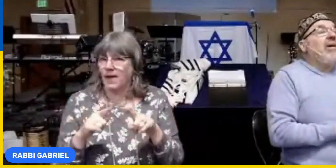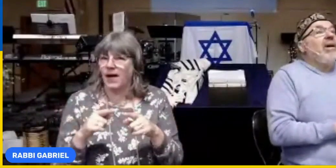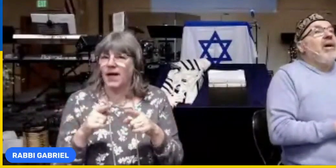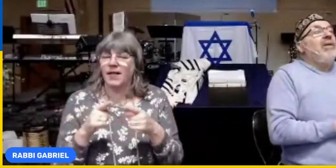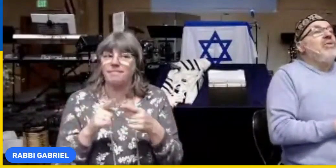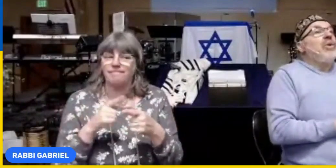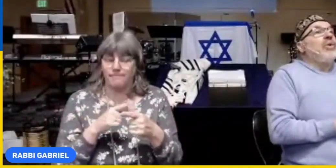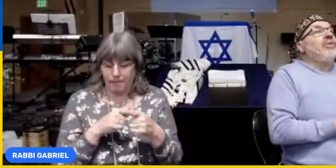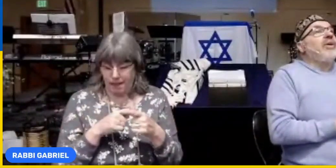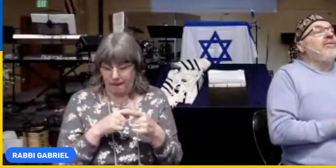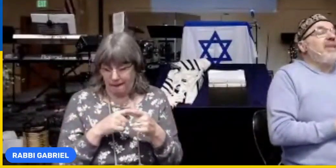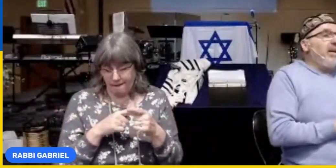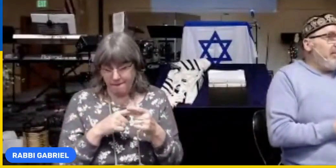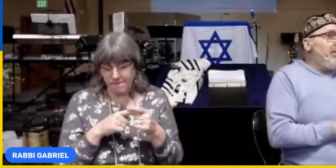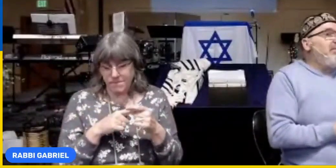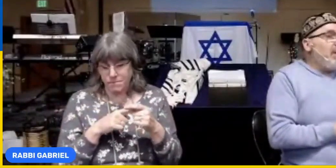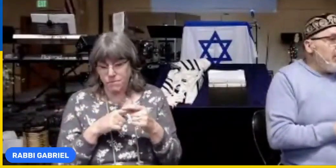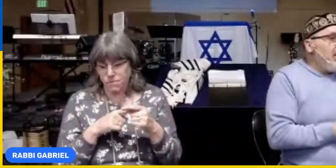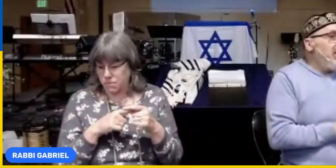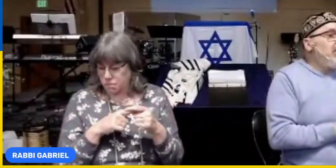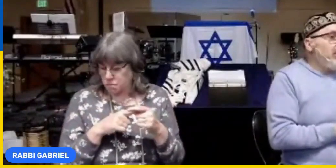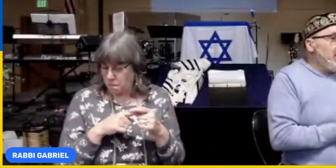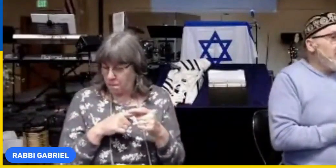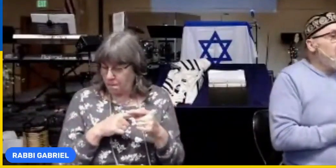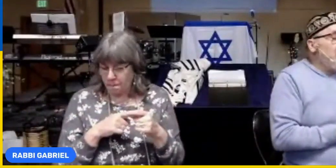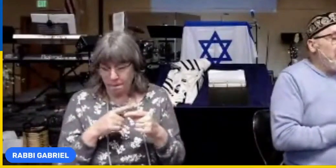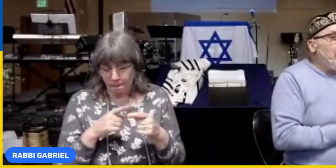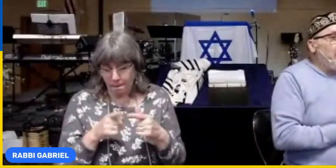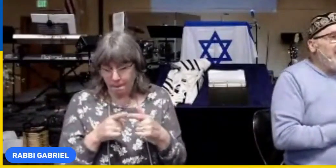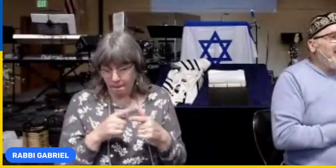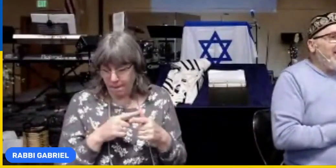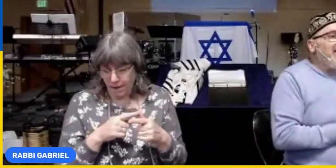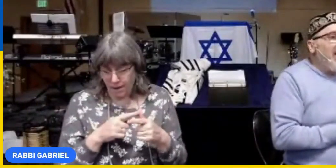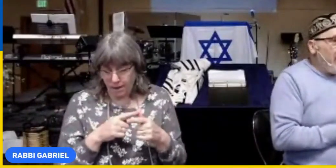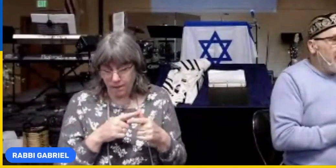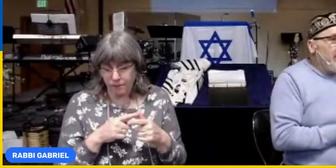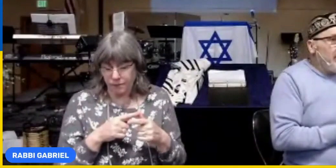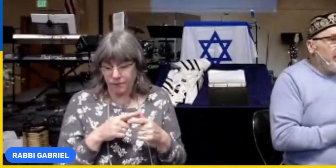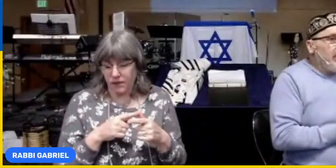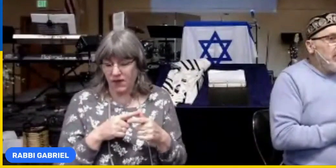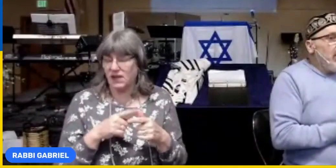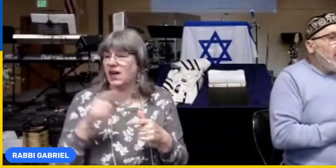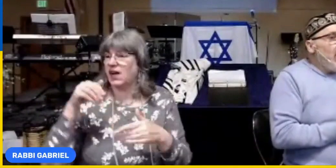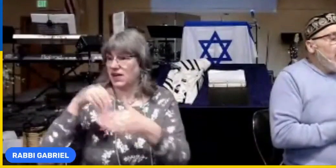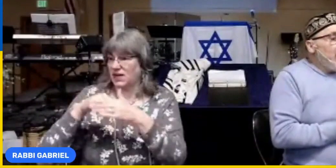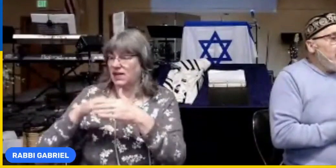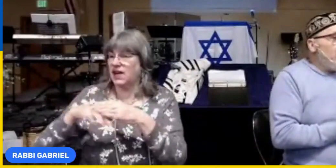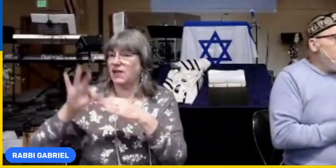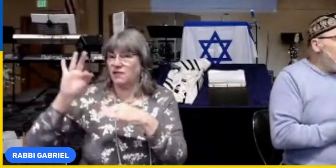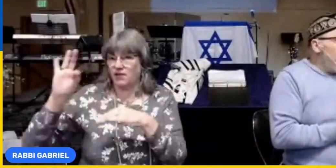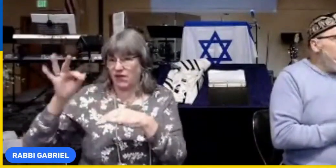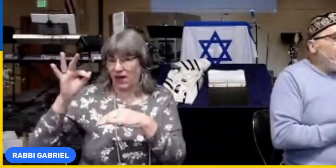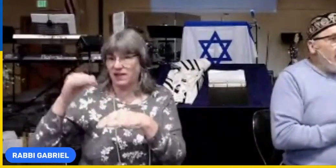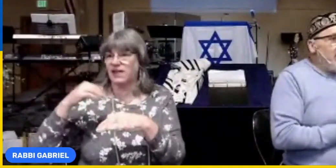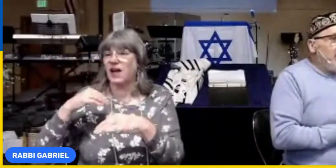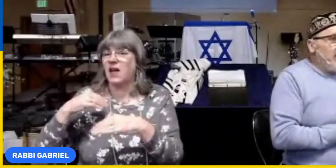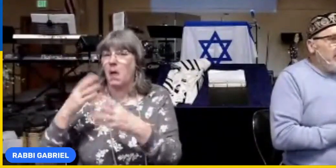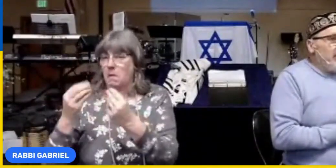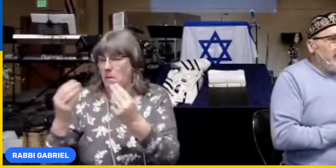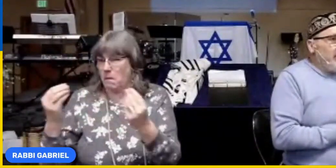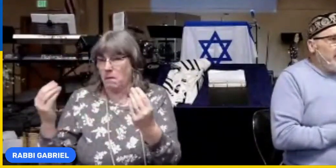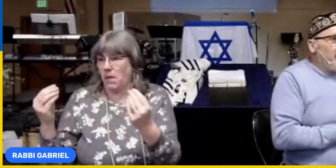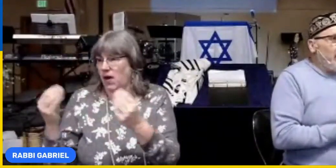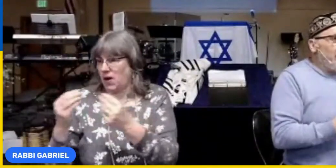city north of Tel Aviv by the Mediterranean Sea called Netanya. They call it the Little